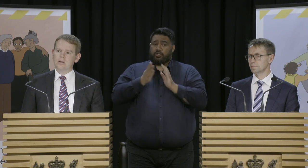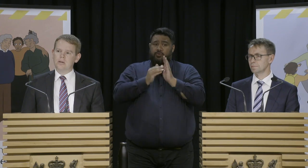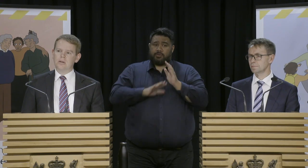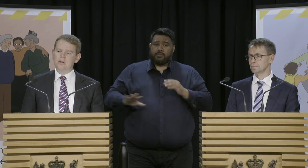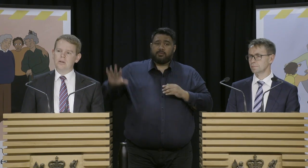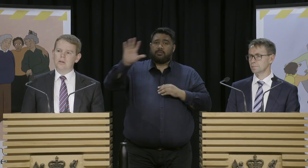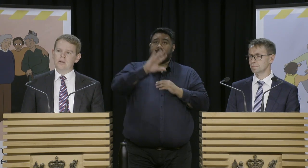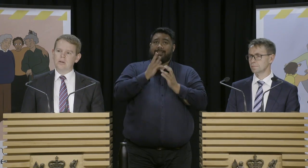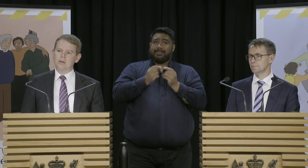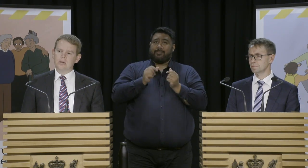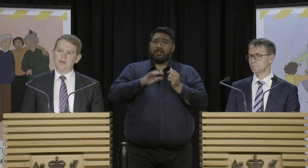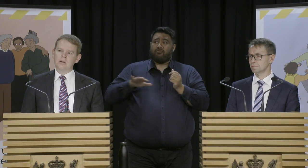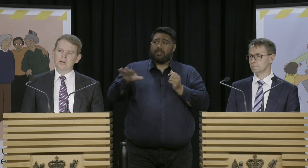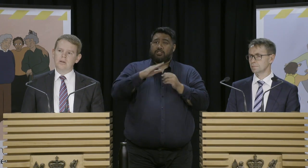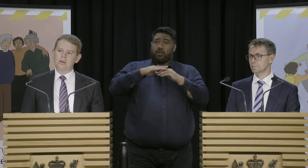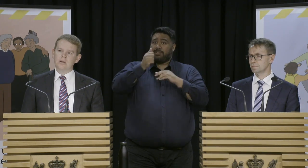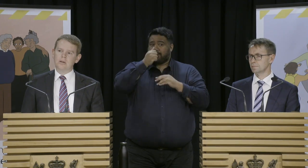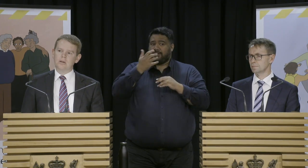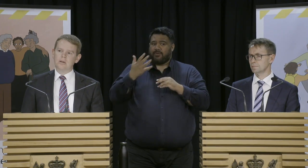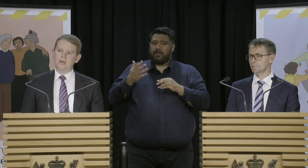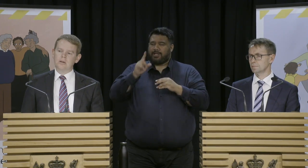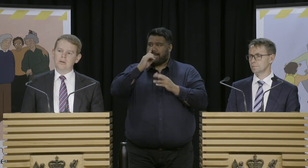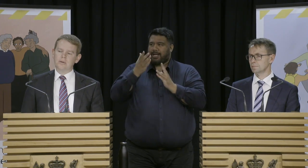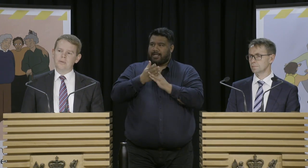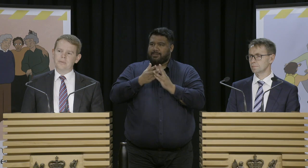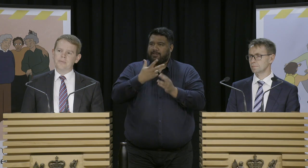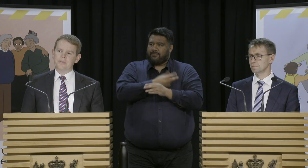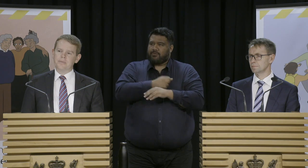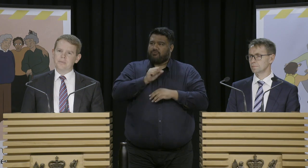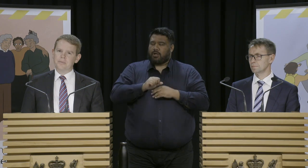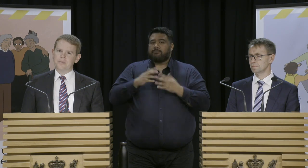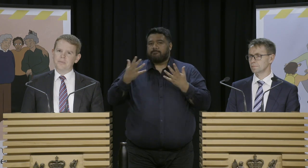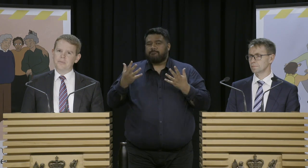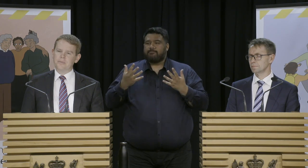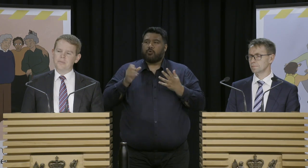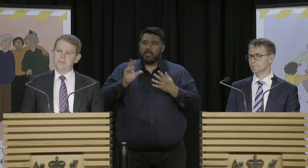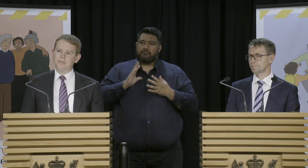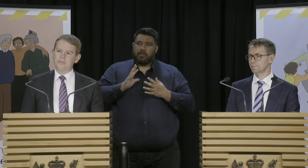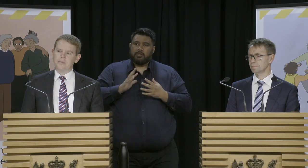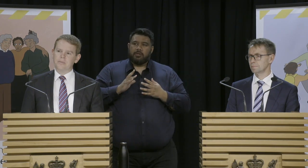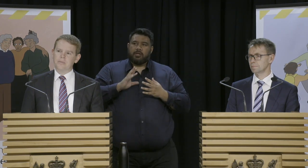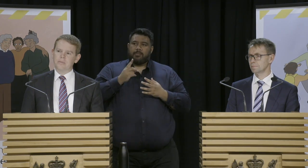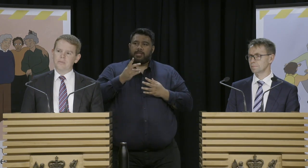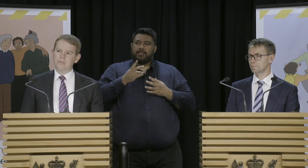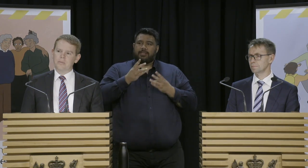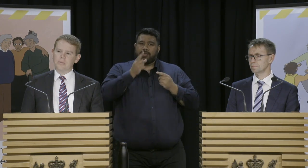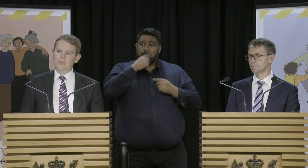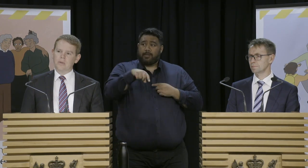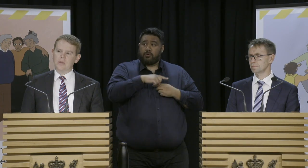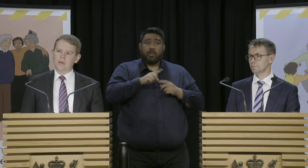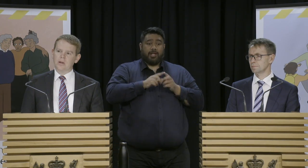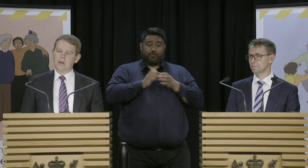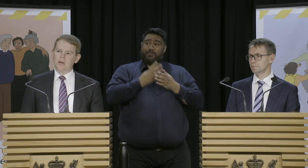really keen to get a vaccine who can't have it, but it's pretty much unconvertible. There's also areas where clearly people are calling the number up during Group